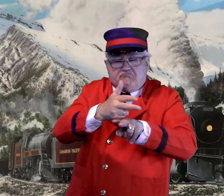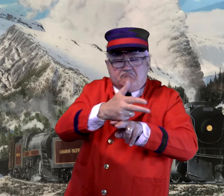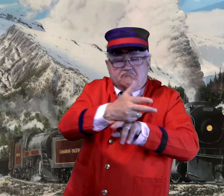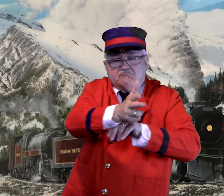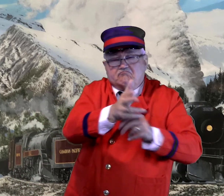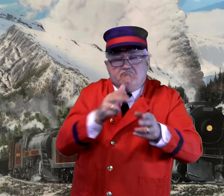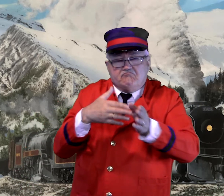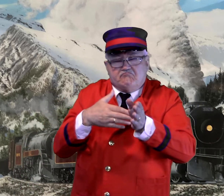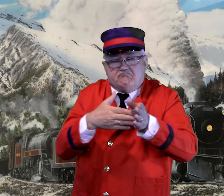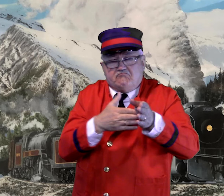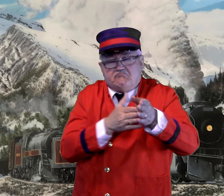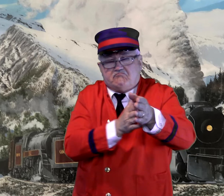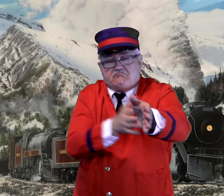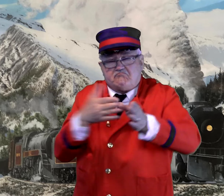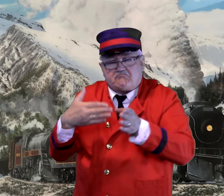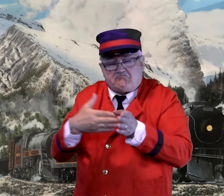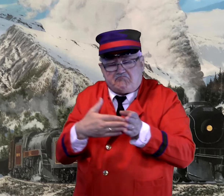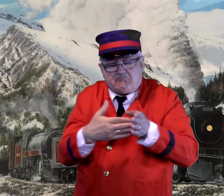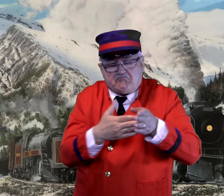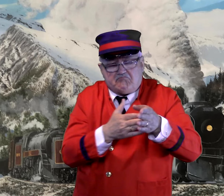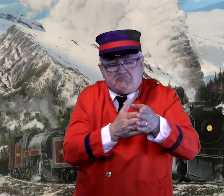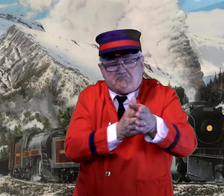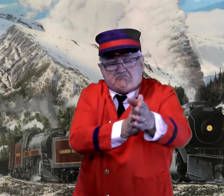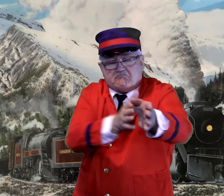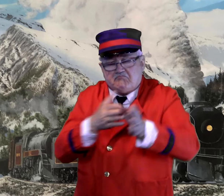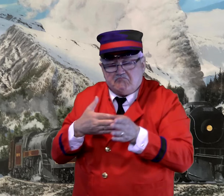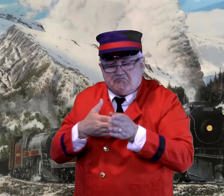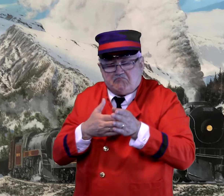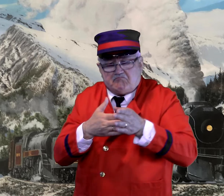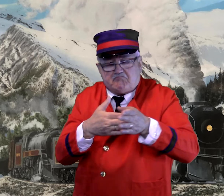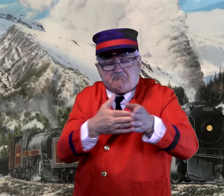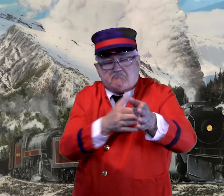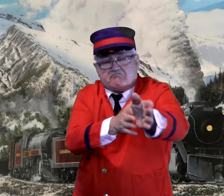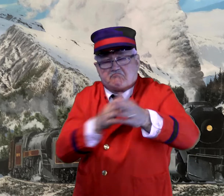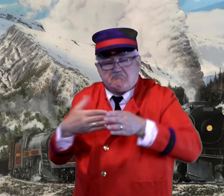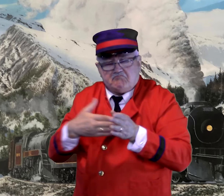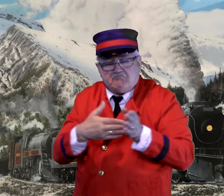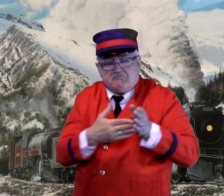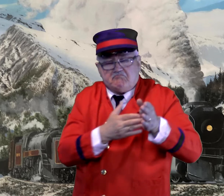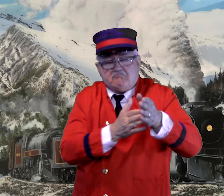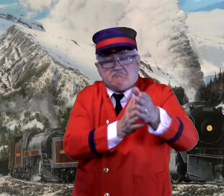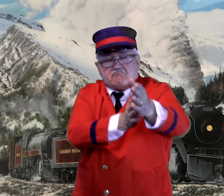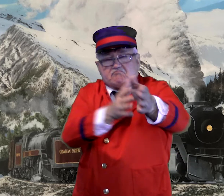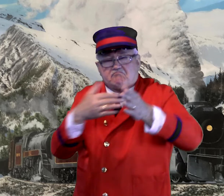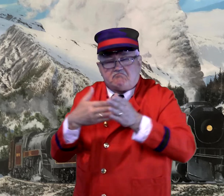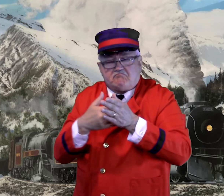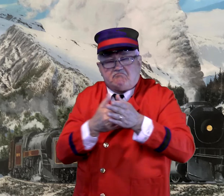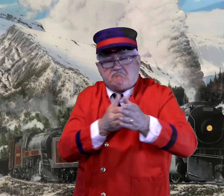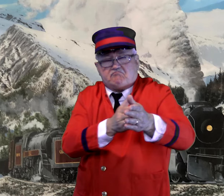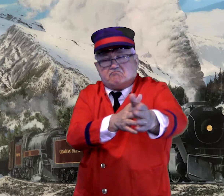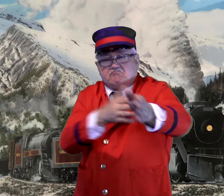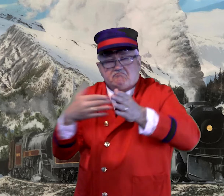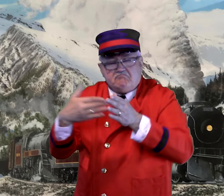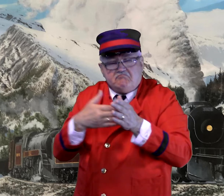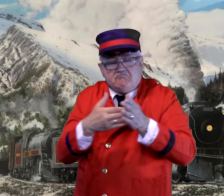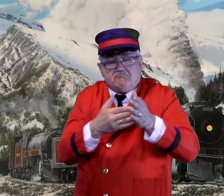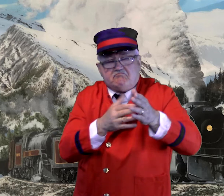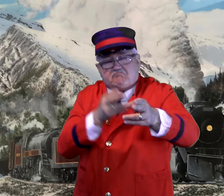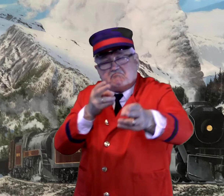off the rail line he was on onto the siding. Train cars following one after the other till the train was